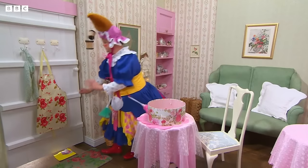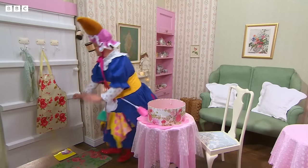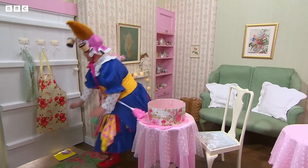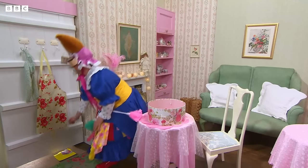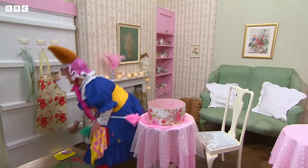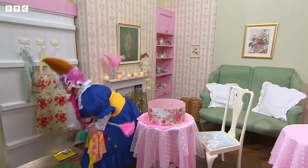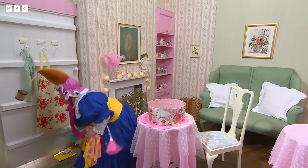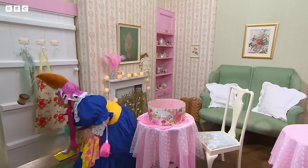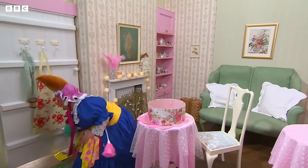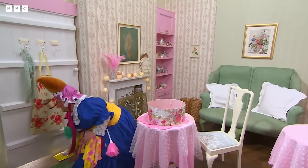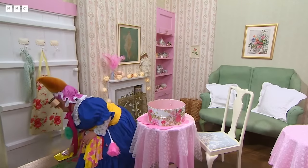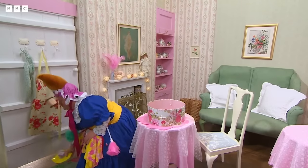What's this?